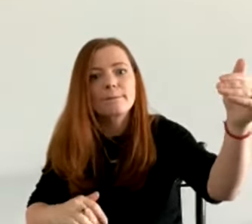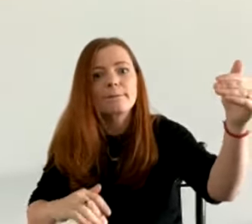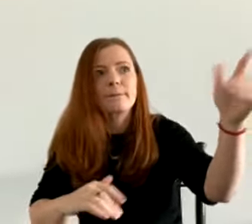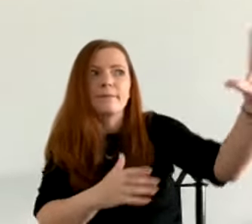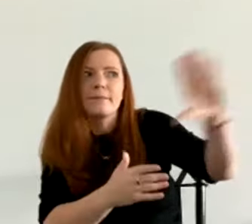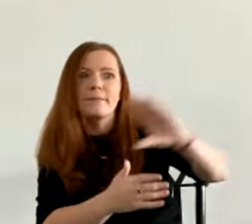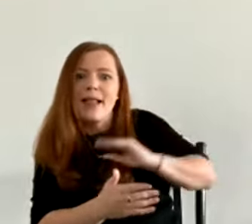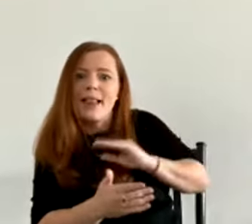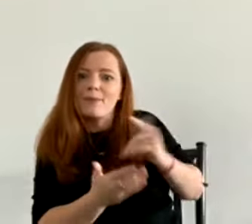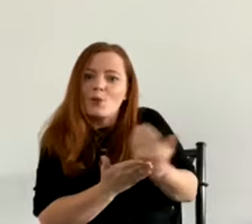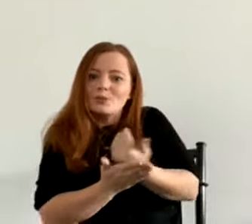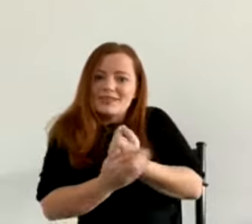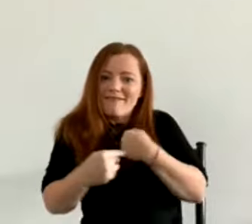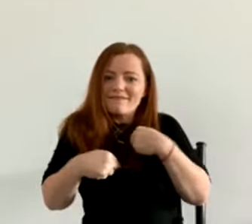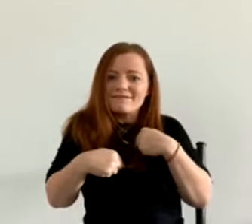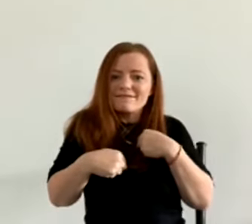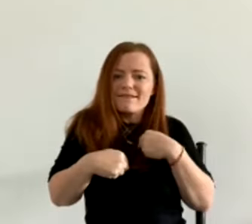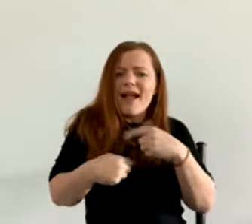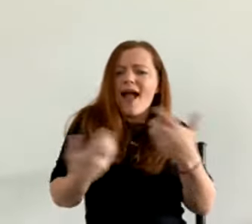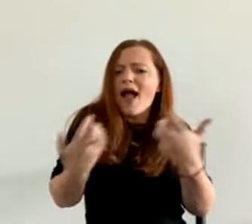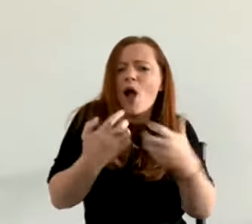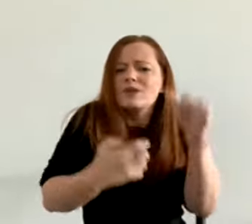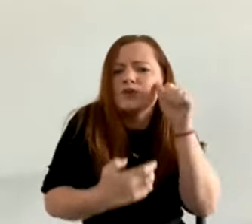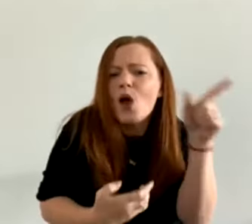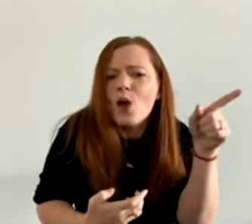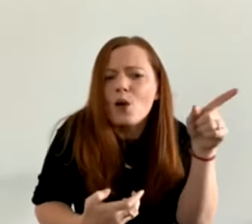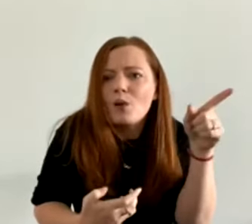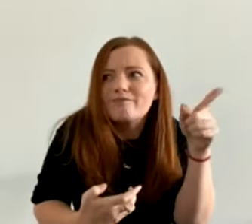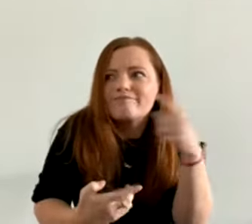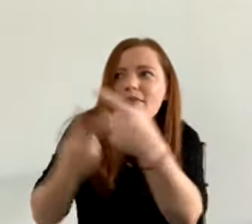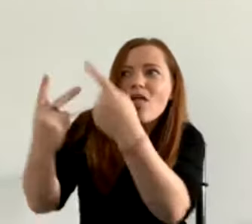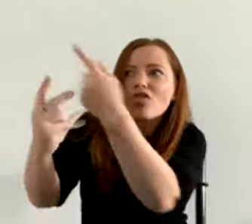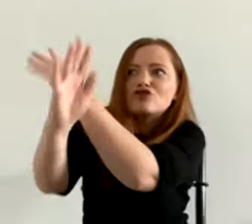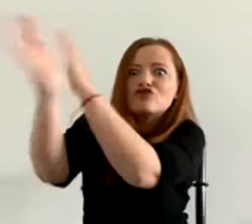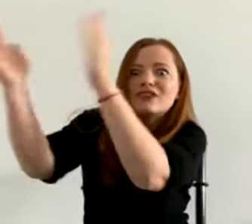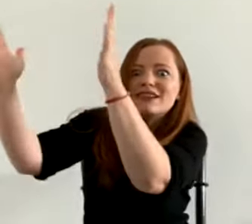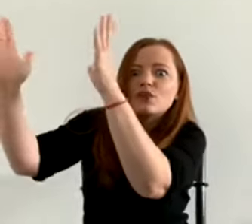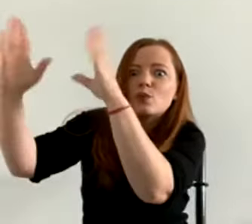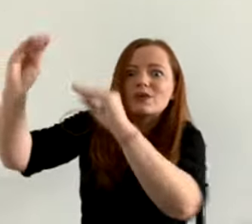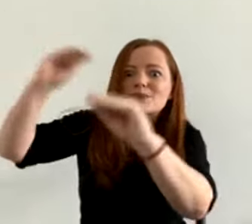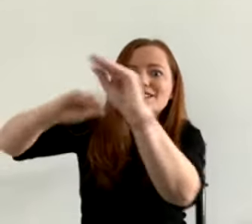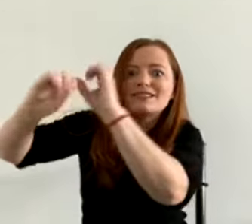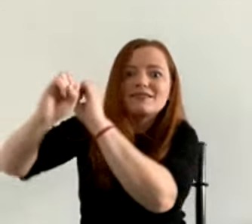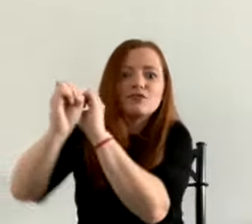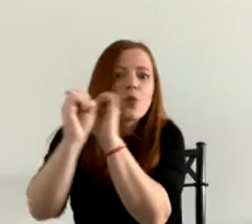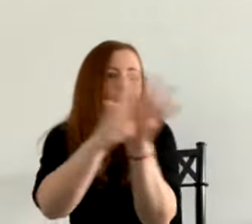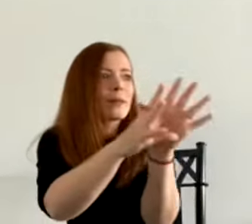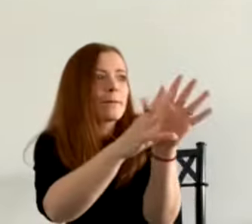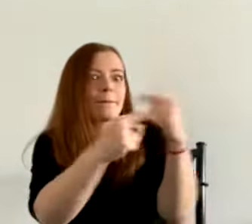It knows because the other trees have whispered through the ground. I was in the woods today.